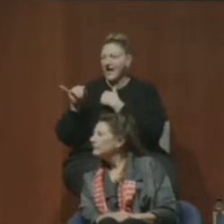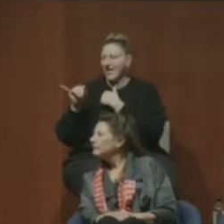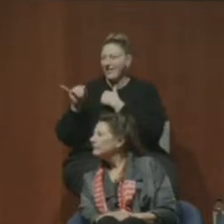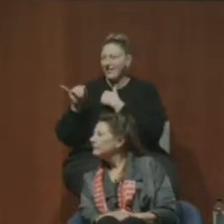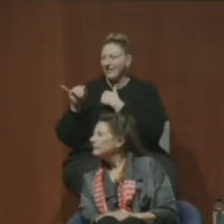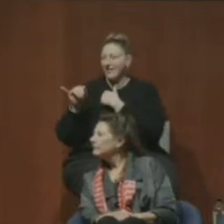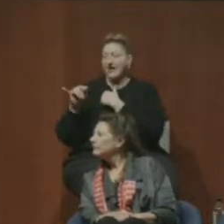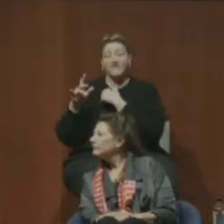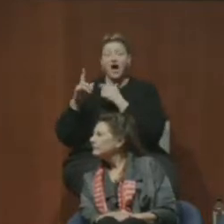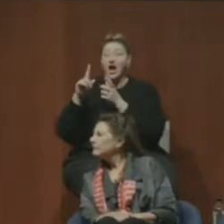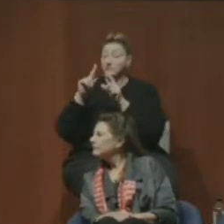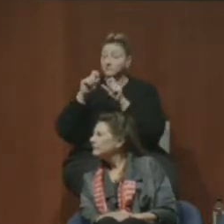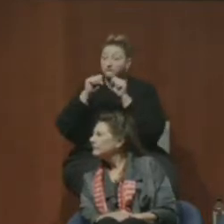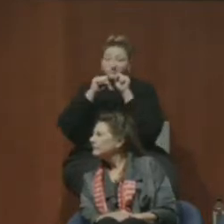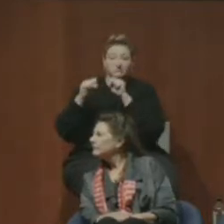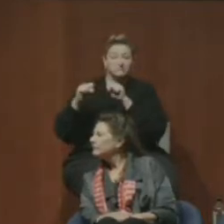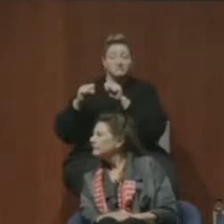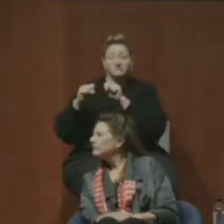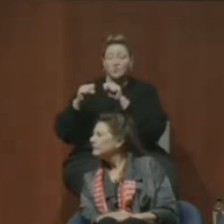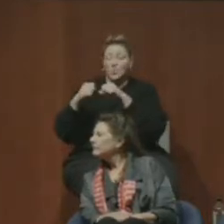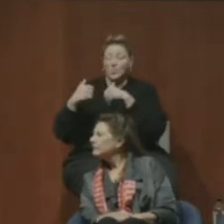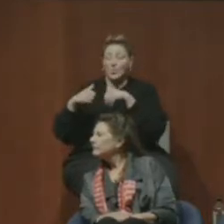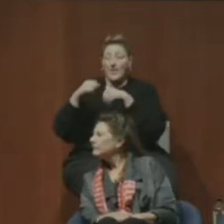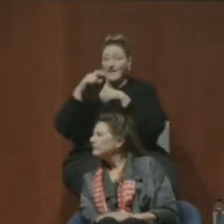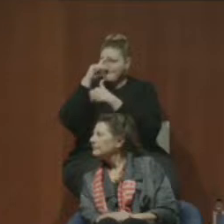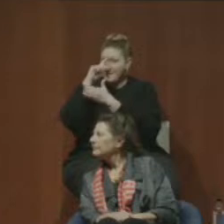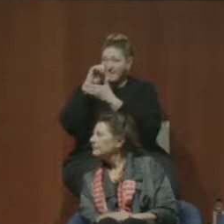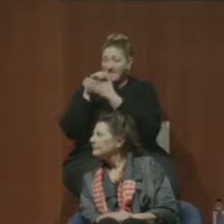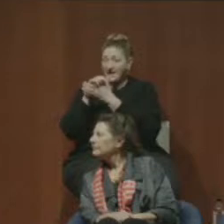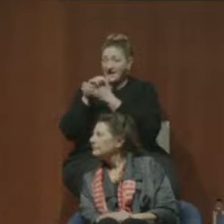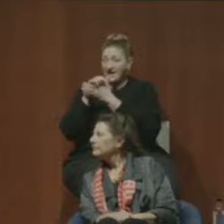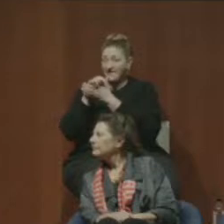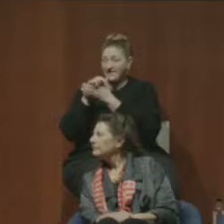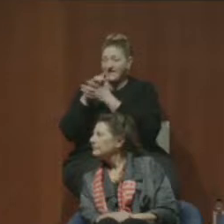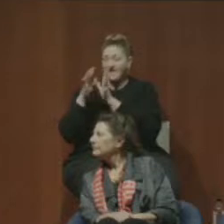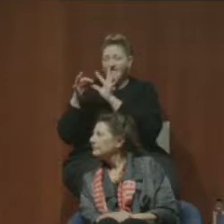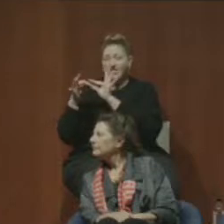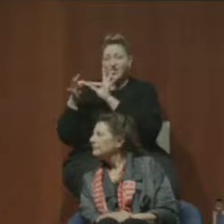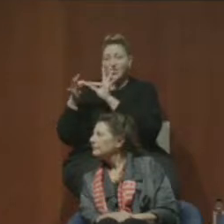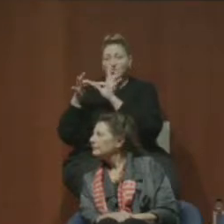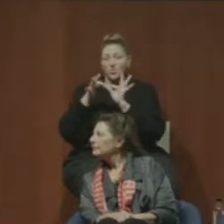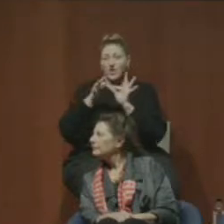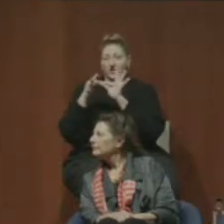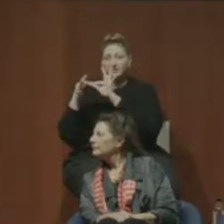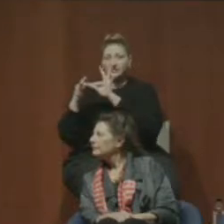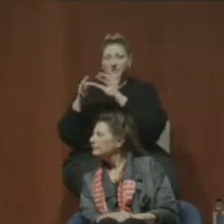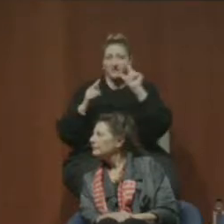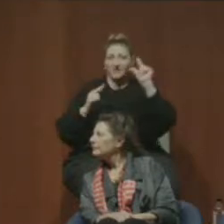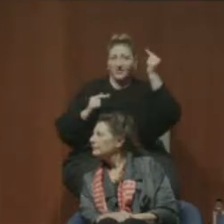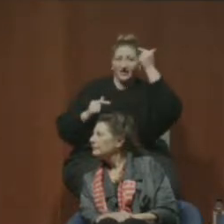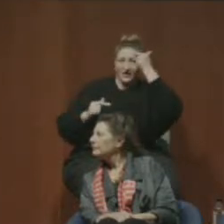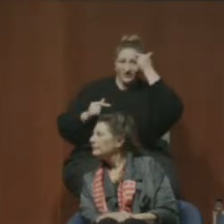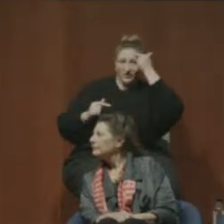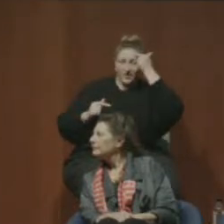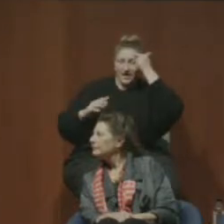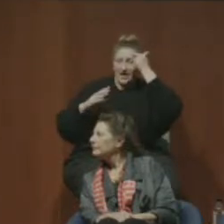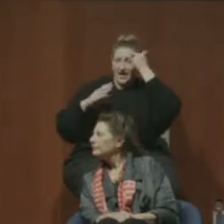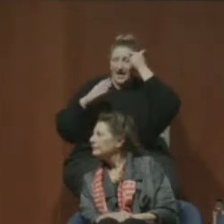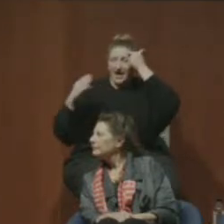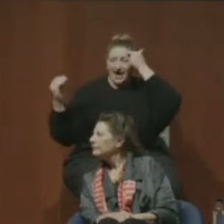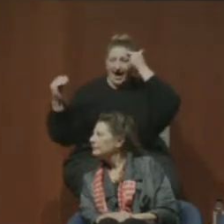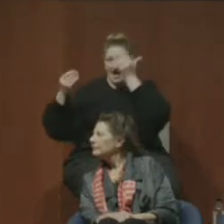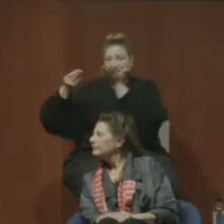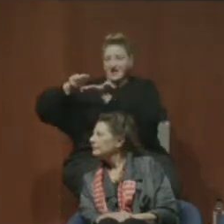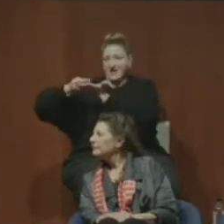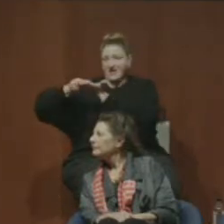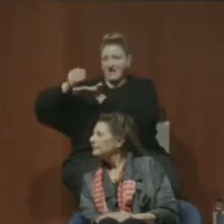I strongly believe that the intimate relationship between the state and capital is one of the reasons